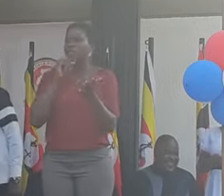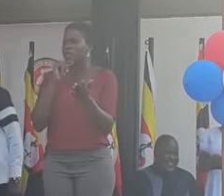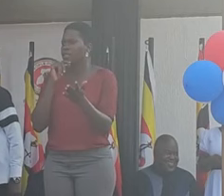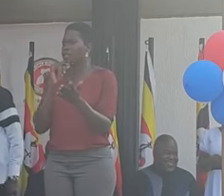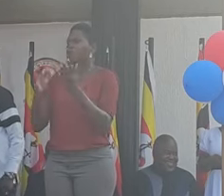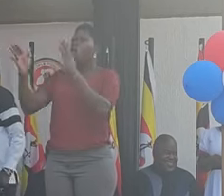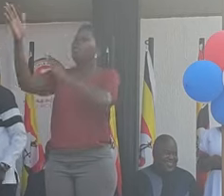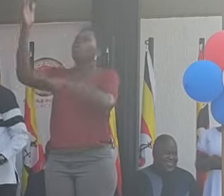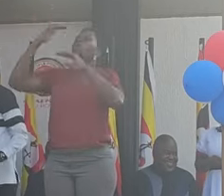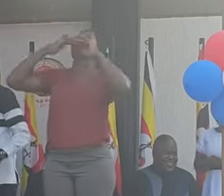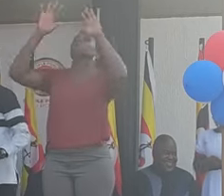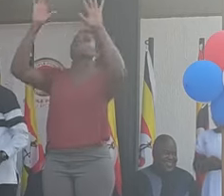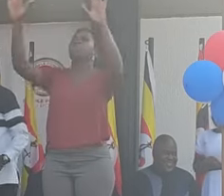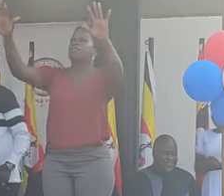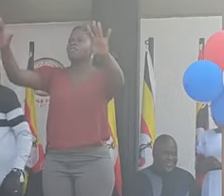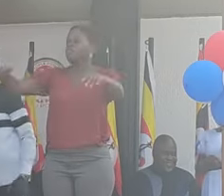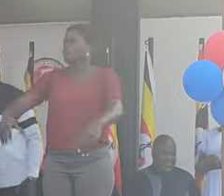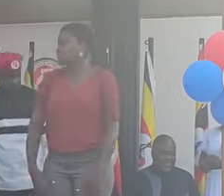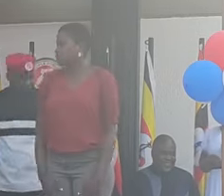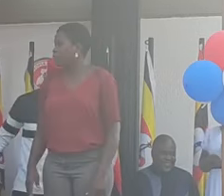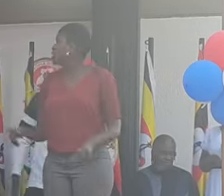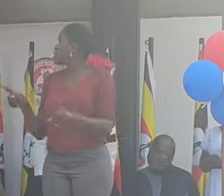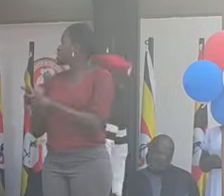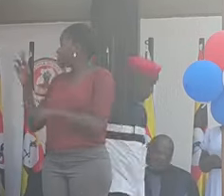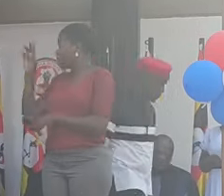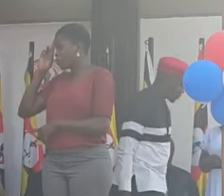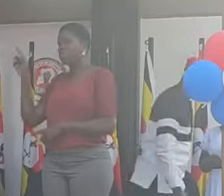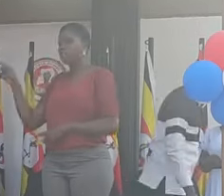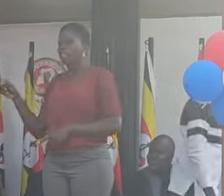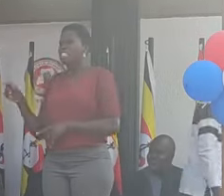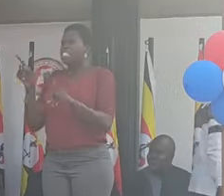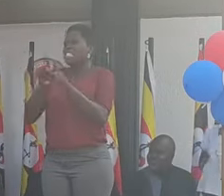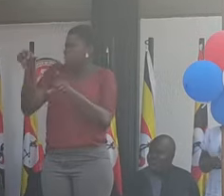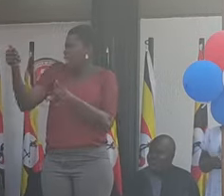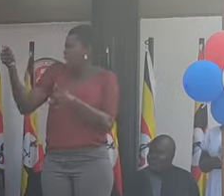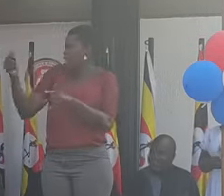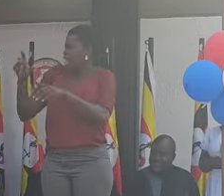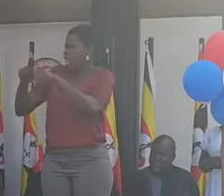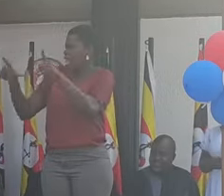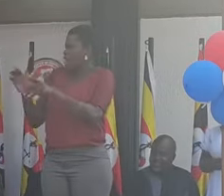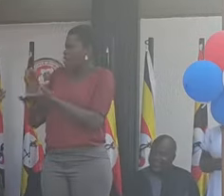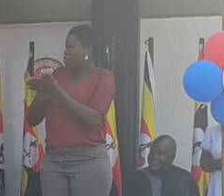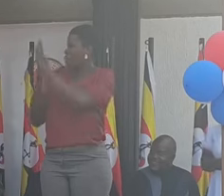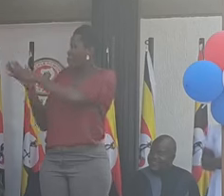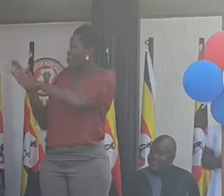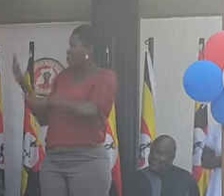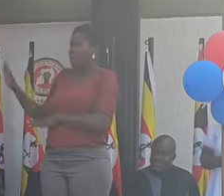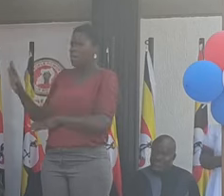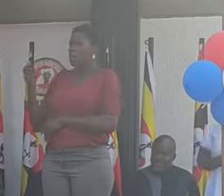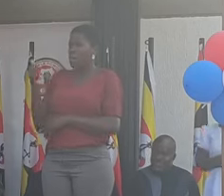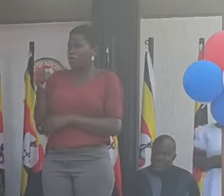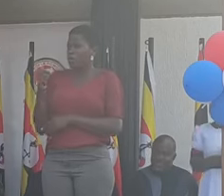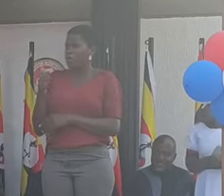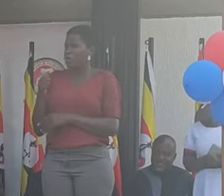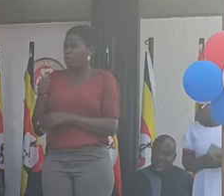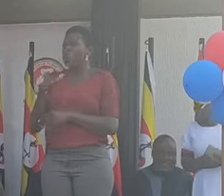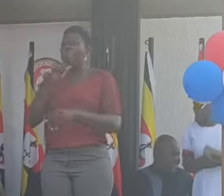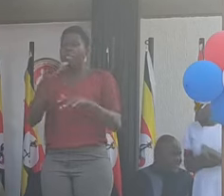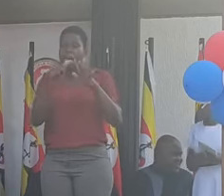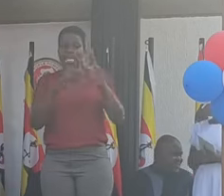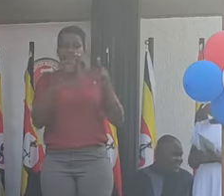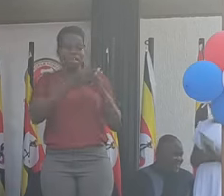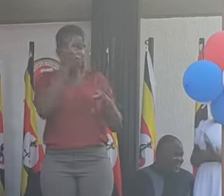and God bless you. Yes, yes, once you can stand, never turn away from mannya cafe. Tebigenda kujira mannya ga Joel Ssenyonyi, wabula bigenda